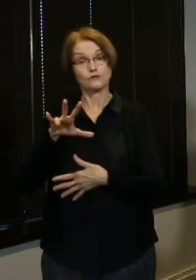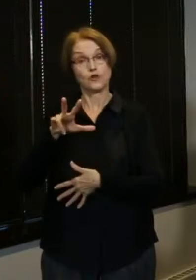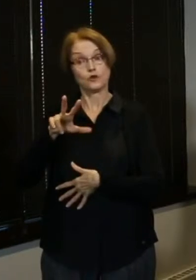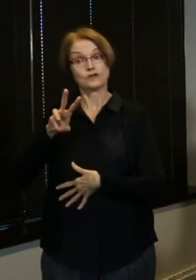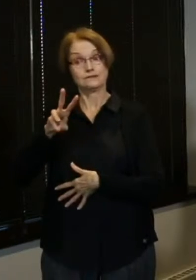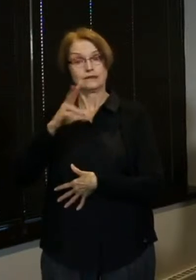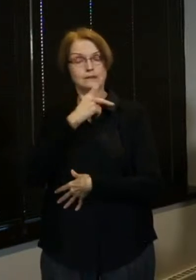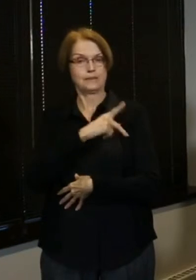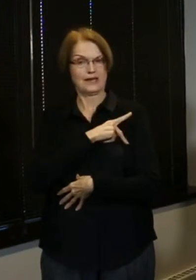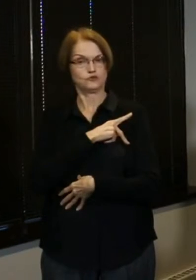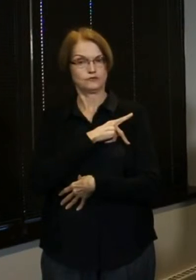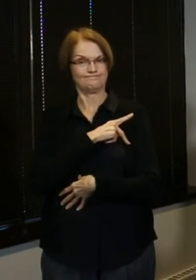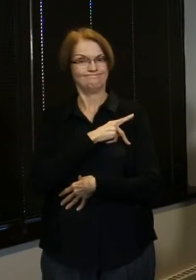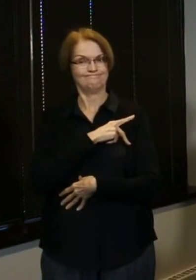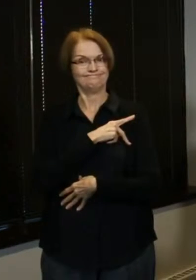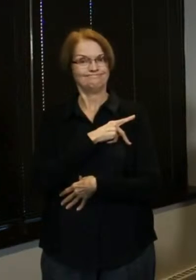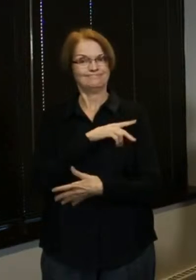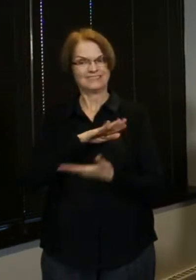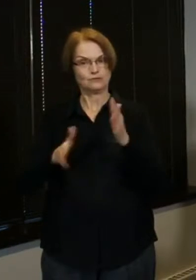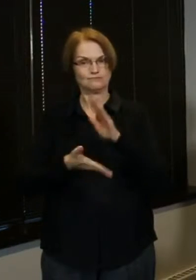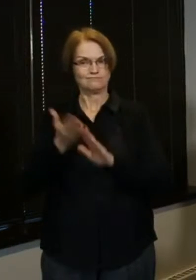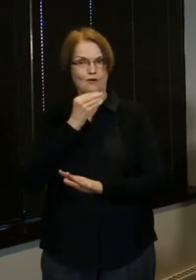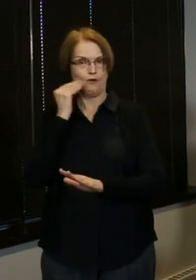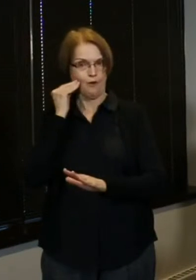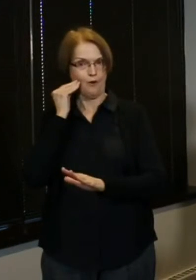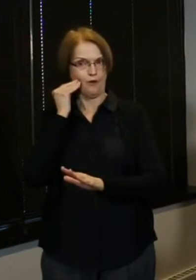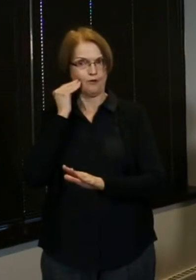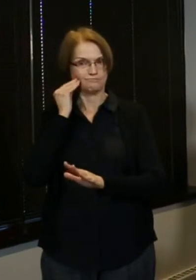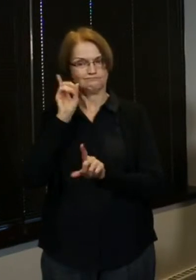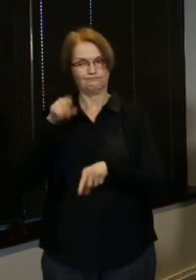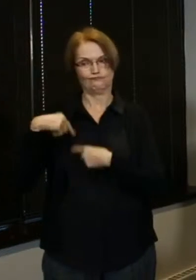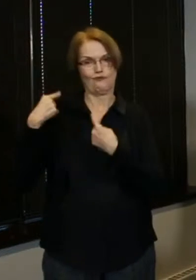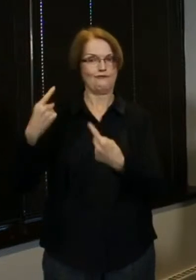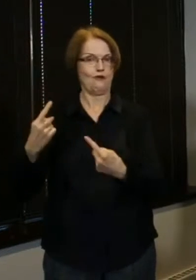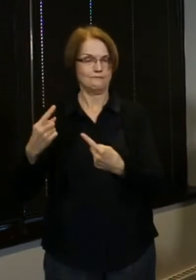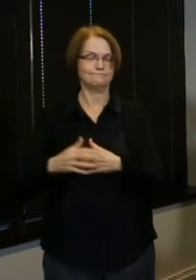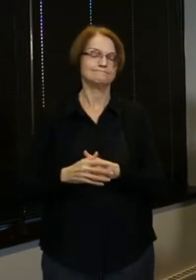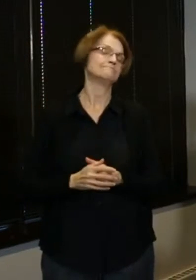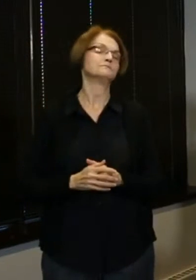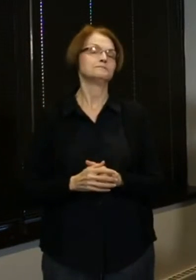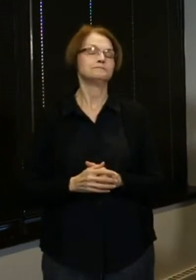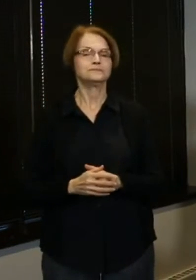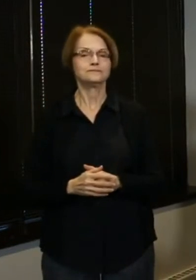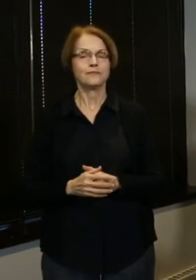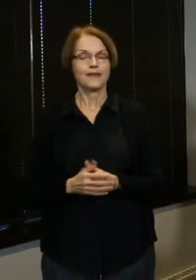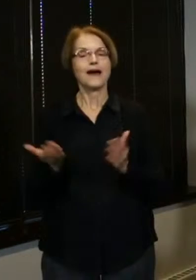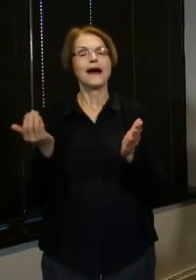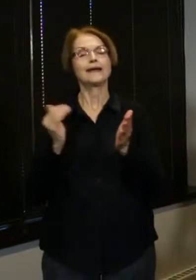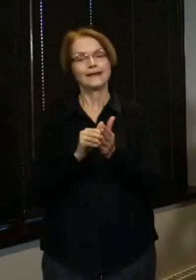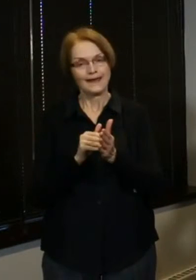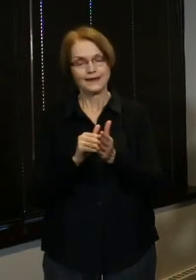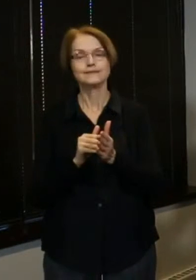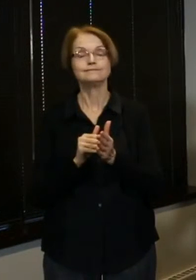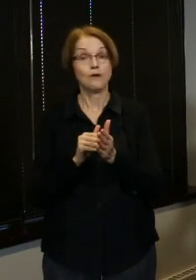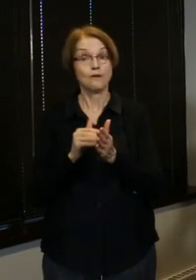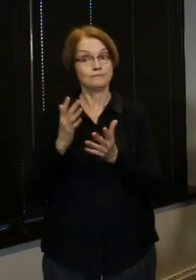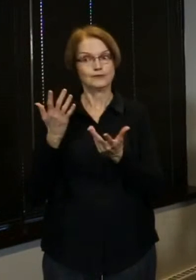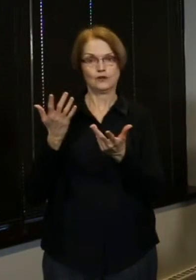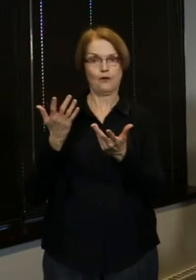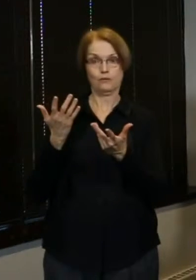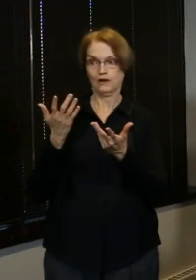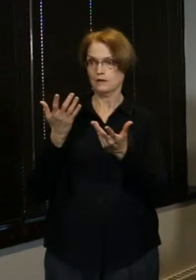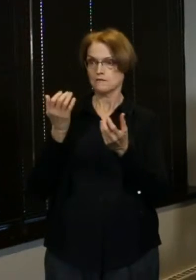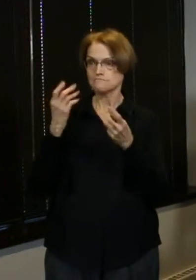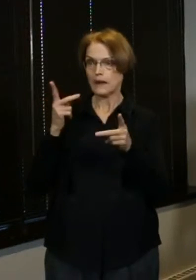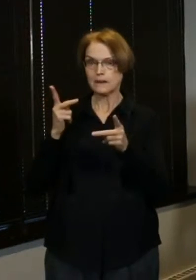15,736 patients from our hospitals cumulatively throughout the pandemic. And again, a big shout out to all of